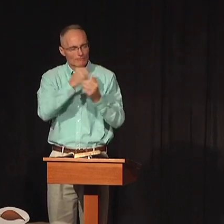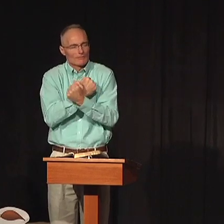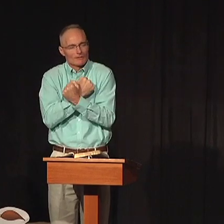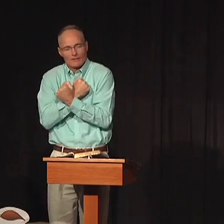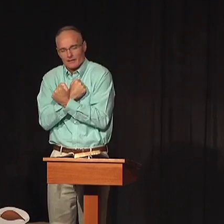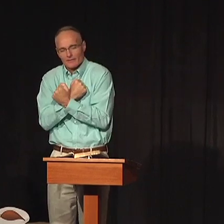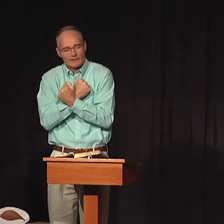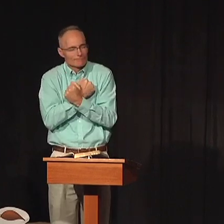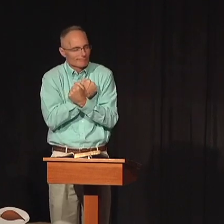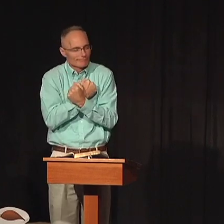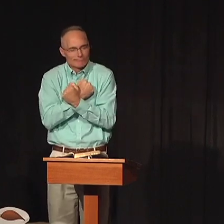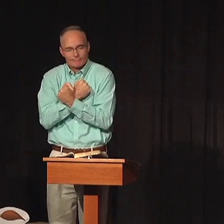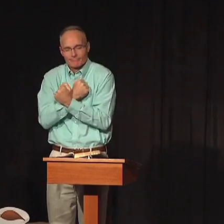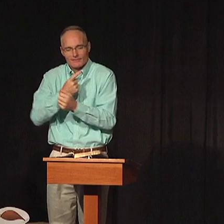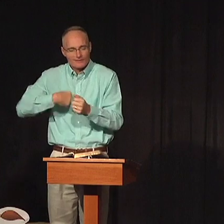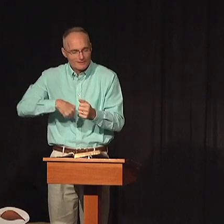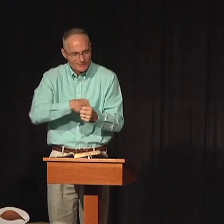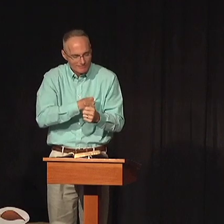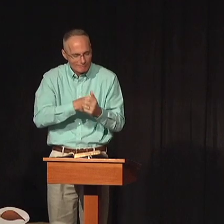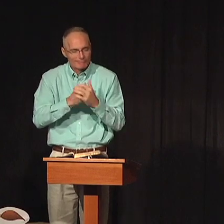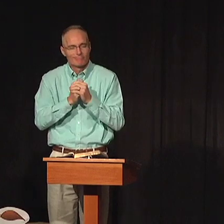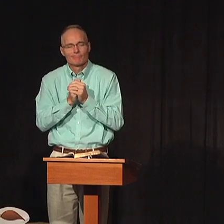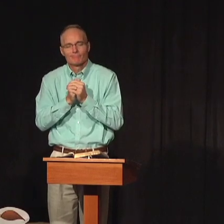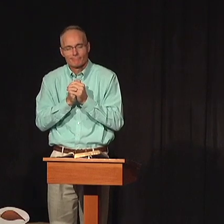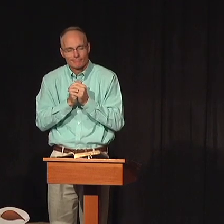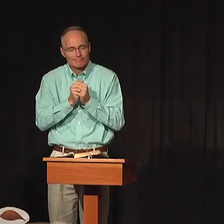Thank you, Jesus, for loving us.